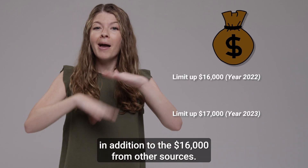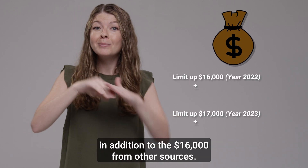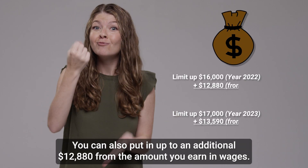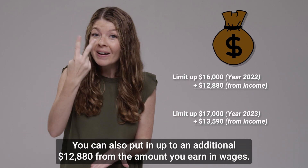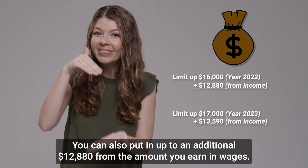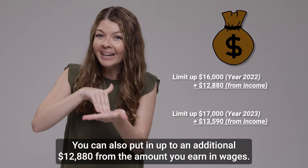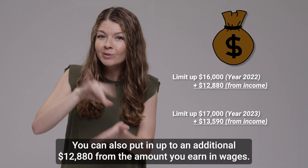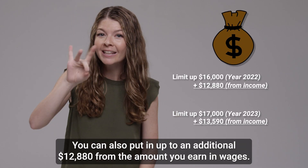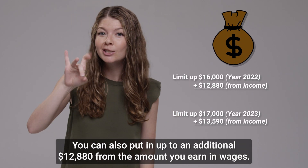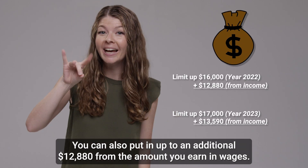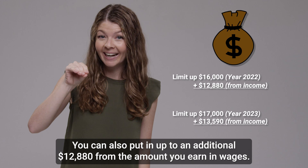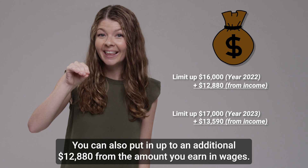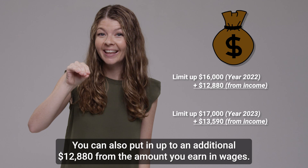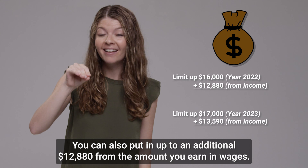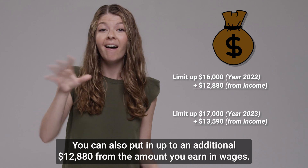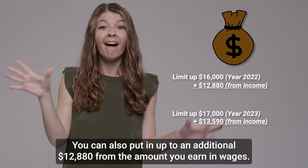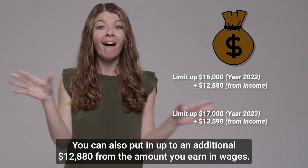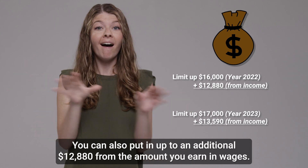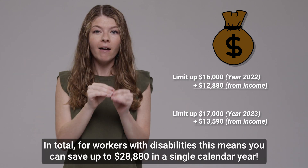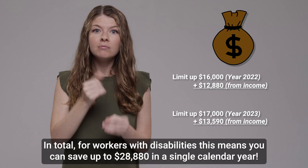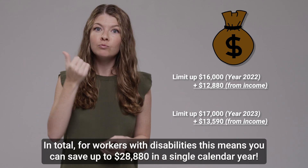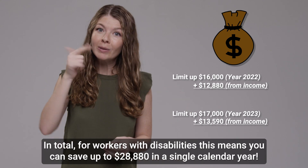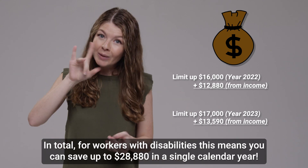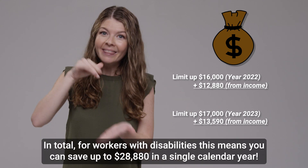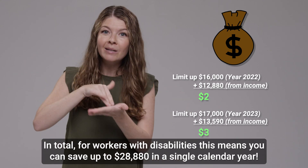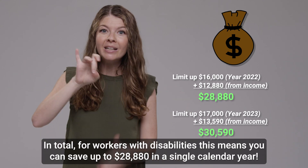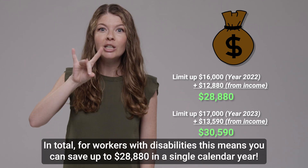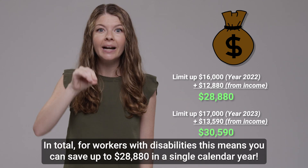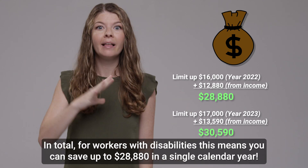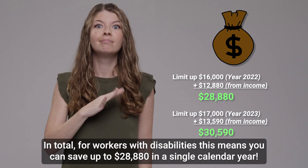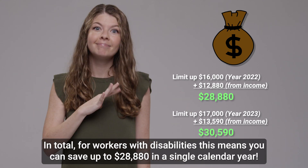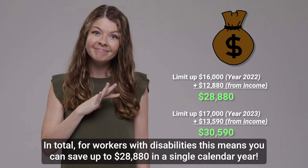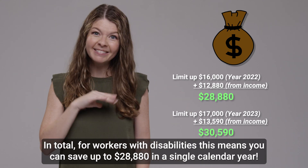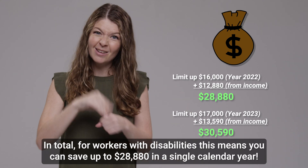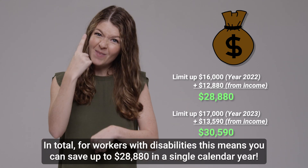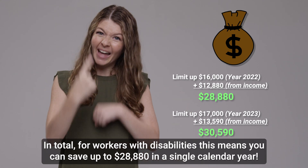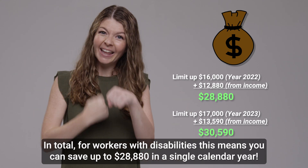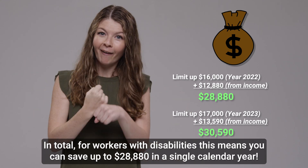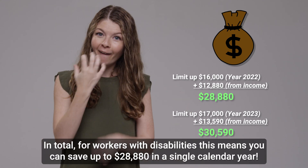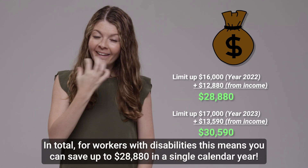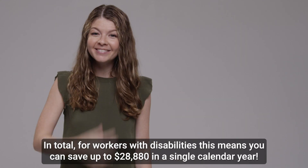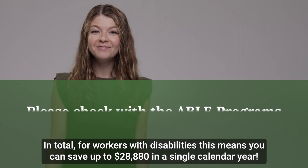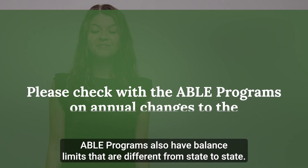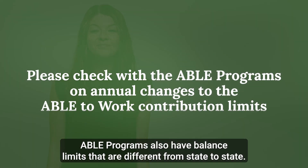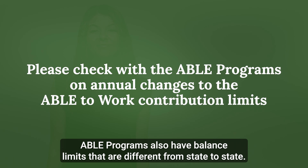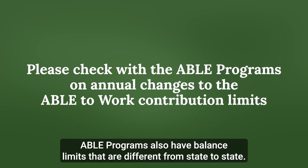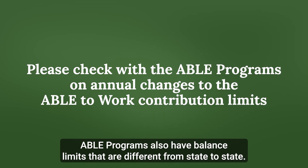other sources. You can also put in up to an additional $12,880 from the amount you earn in wages. In total, for workers with disabilities, this